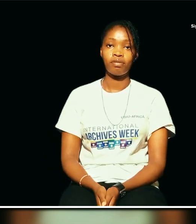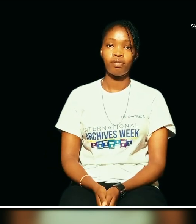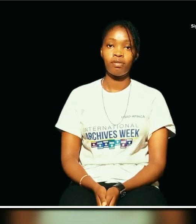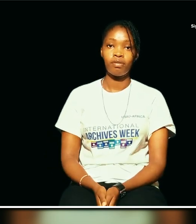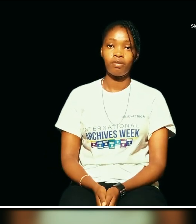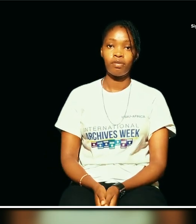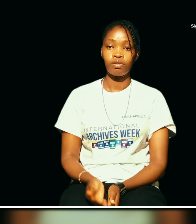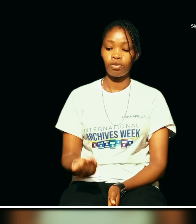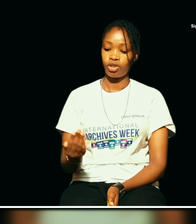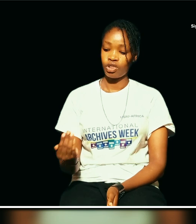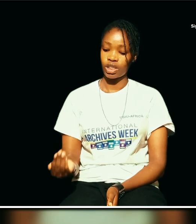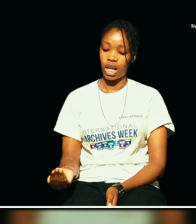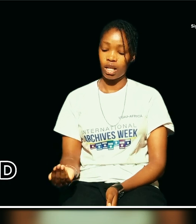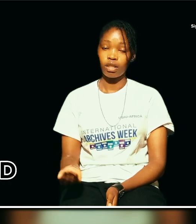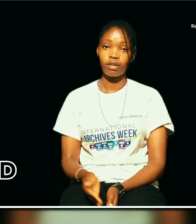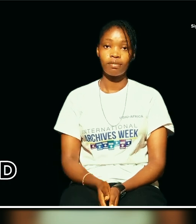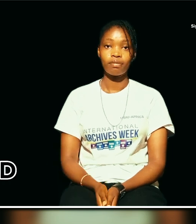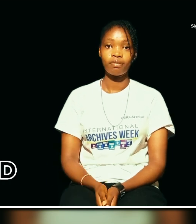child,